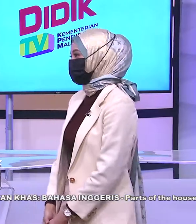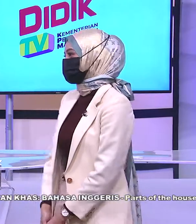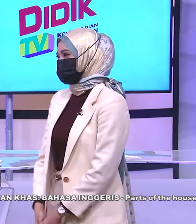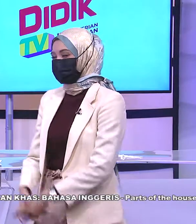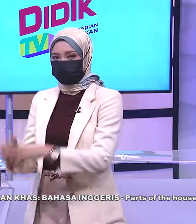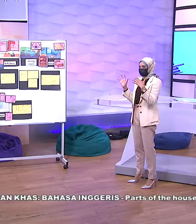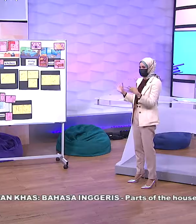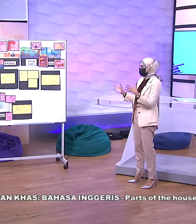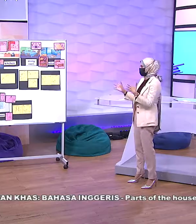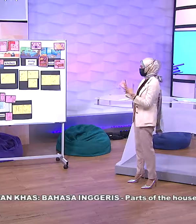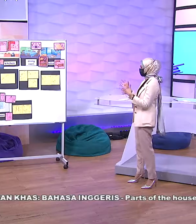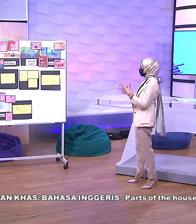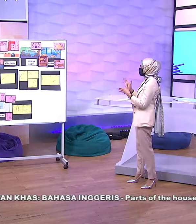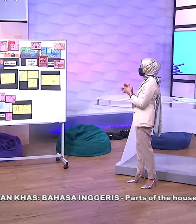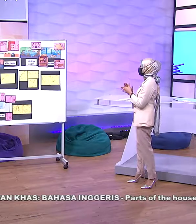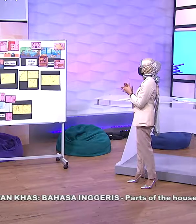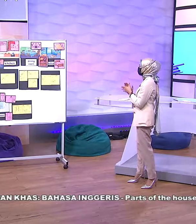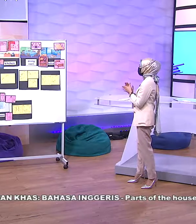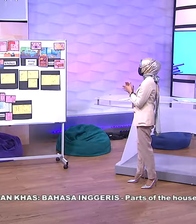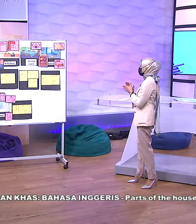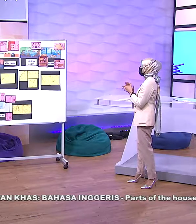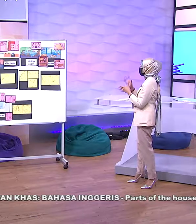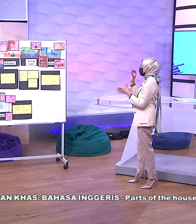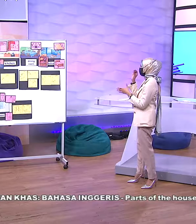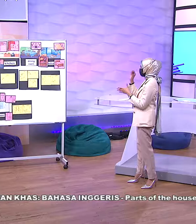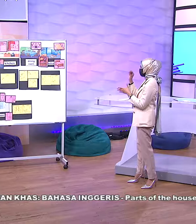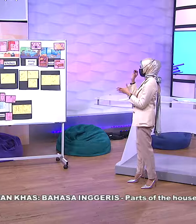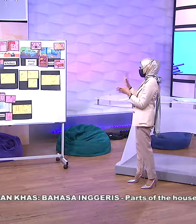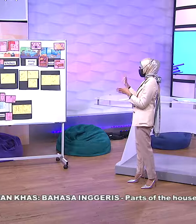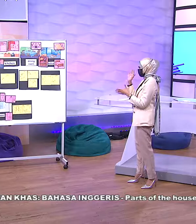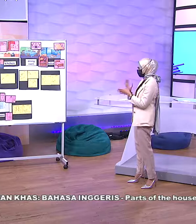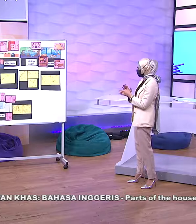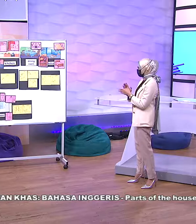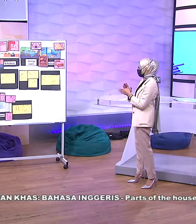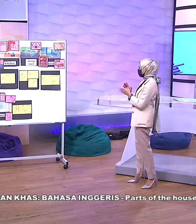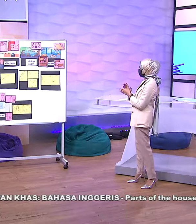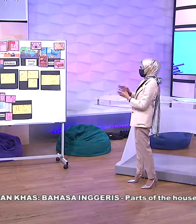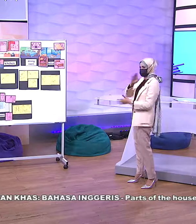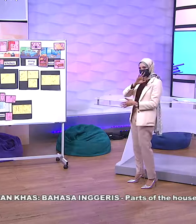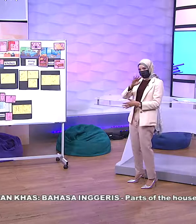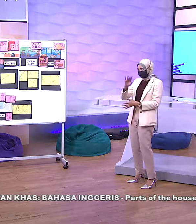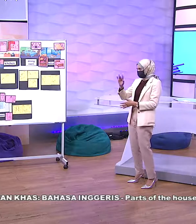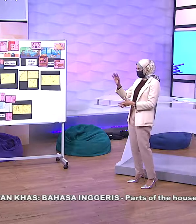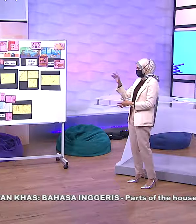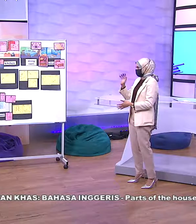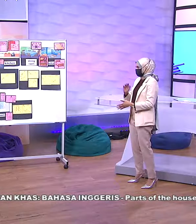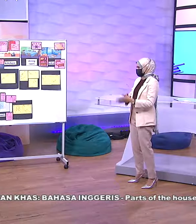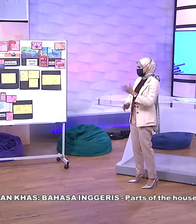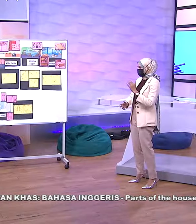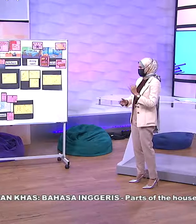this last segment, we already do the mix and match activity, spelling, and also the